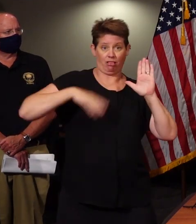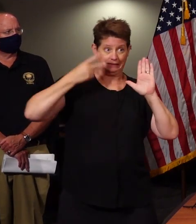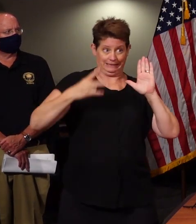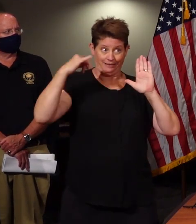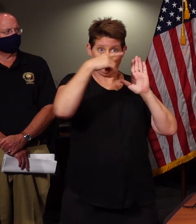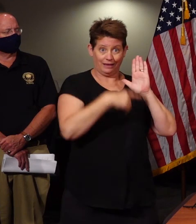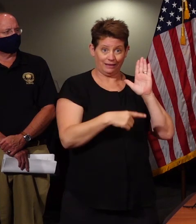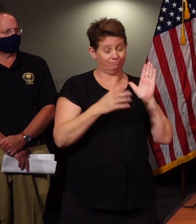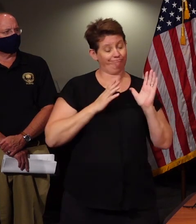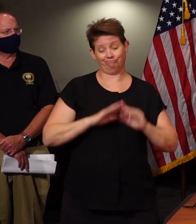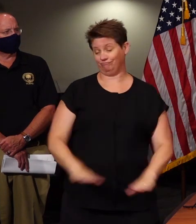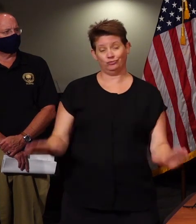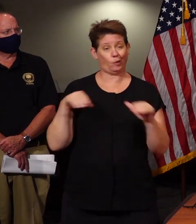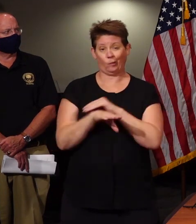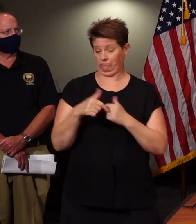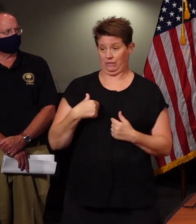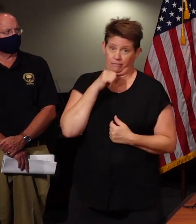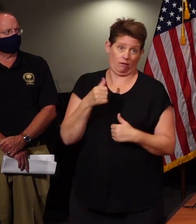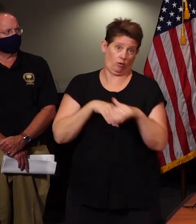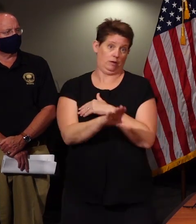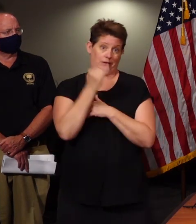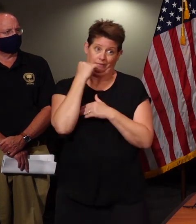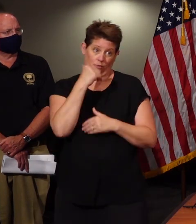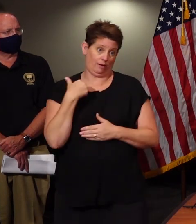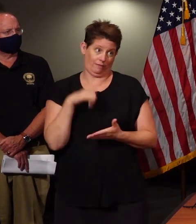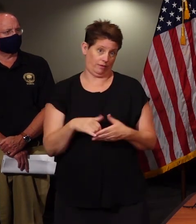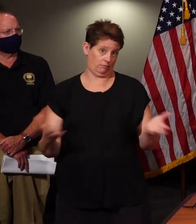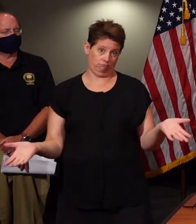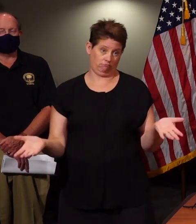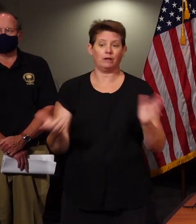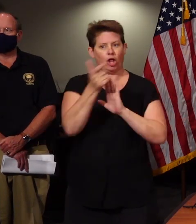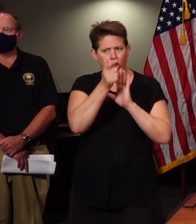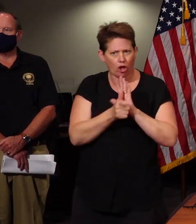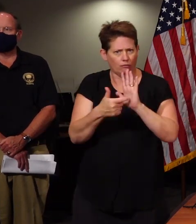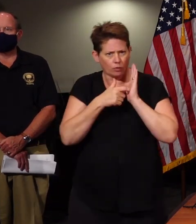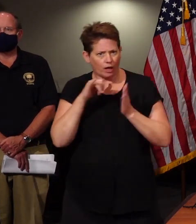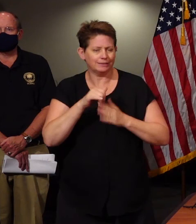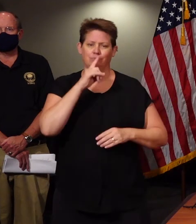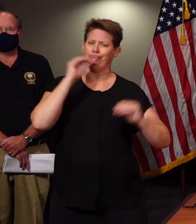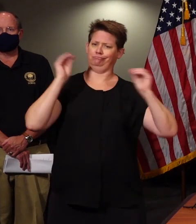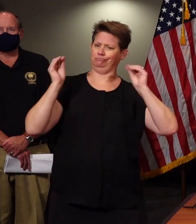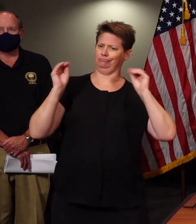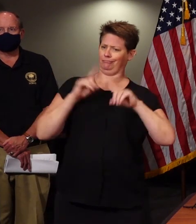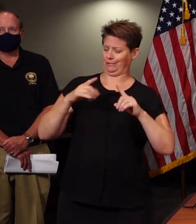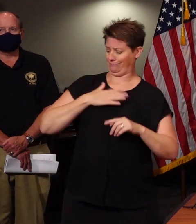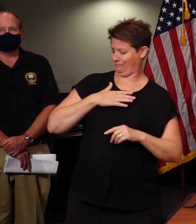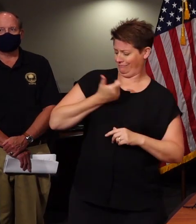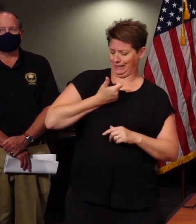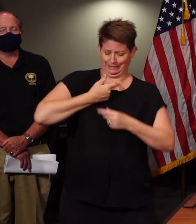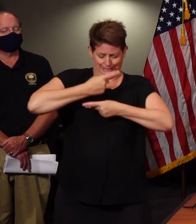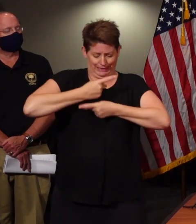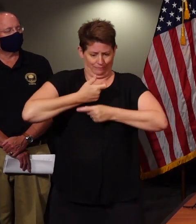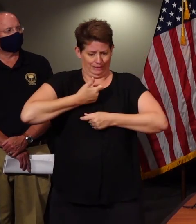sign on the door, don't go in. I'm not going to go in. Now, there's no law requiring that, but self-preservation and